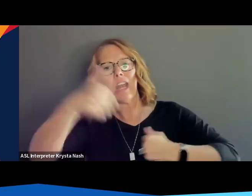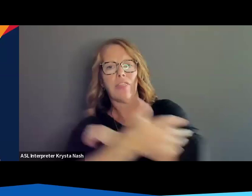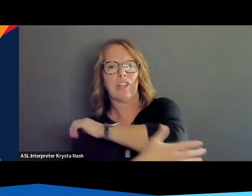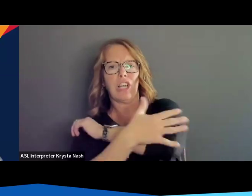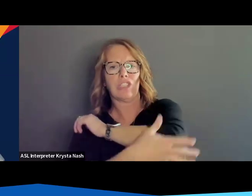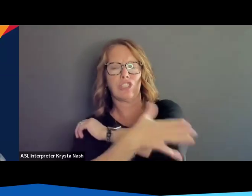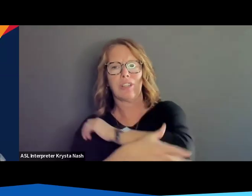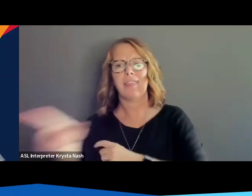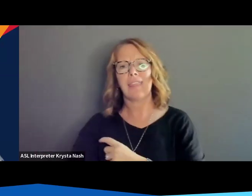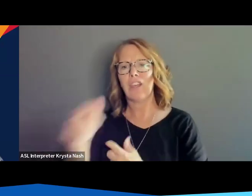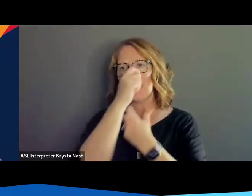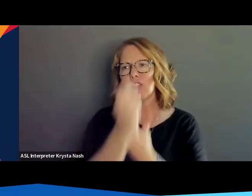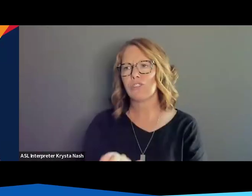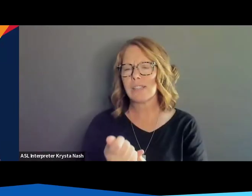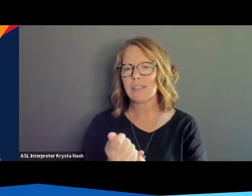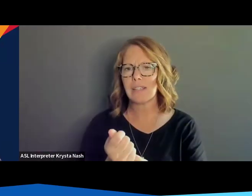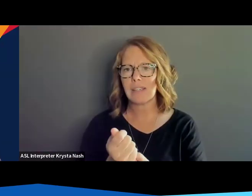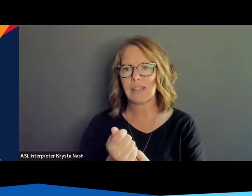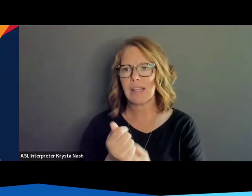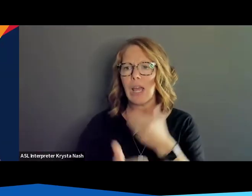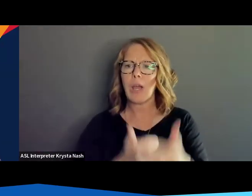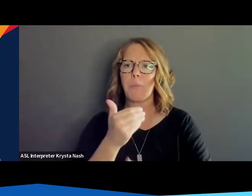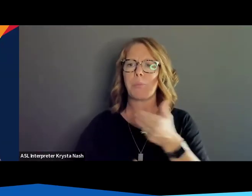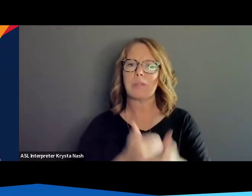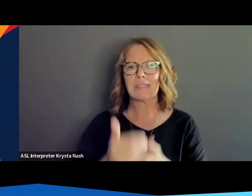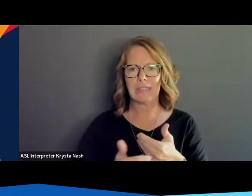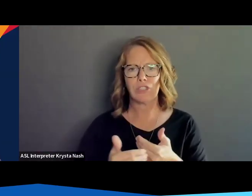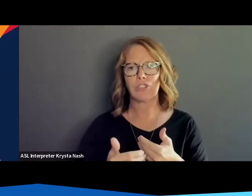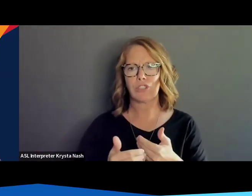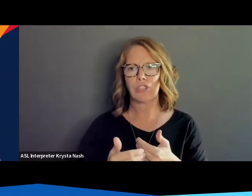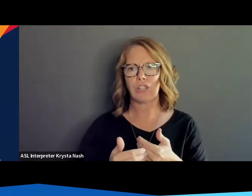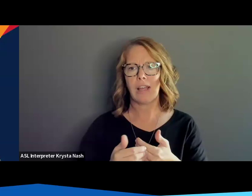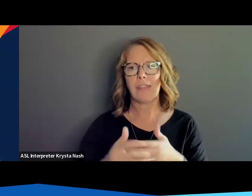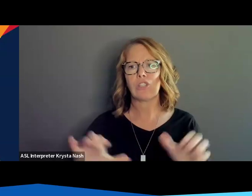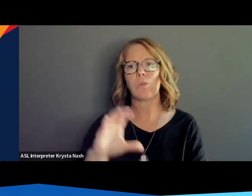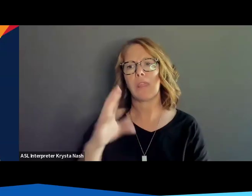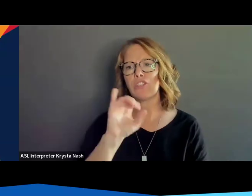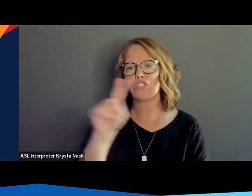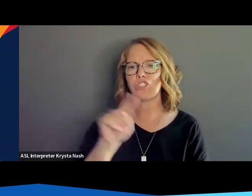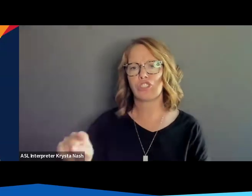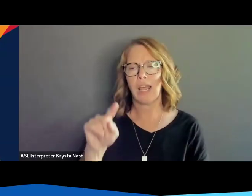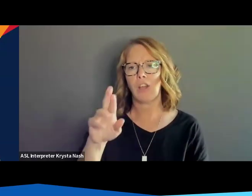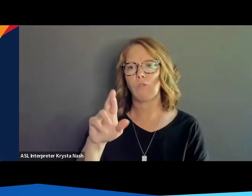interested in a procedure that's being done in the Czech Republic, which is